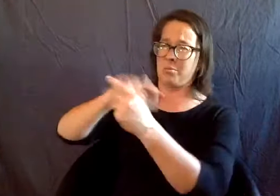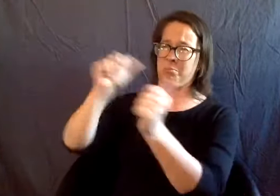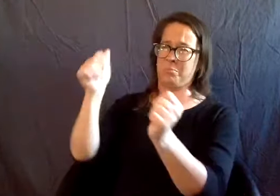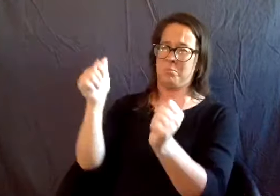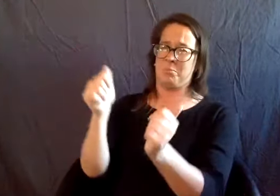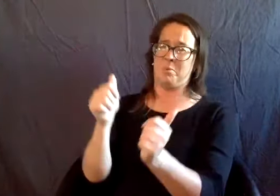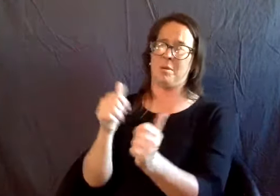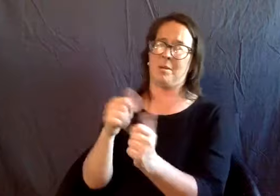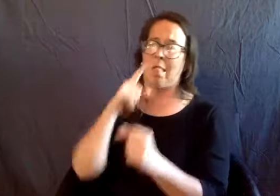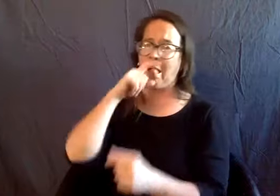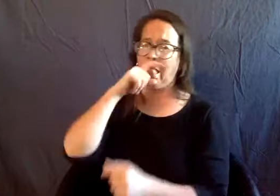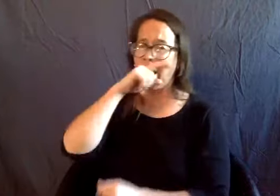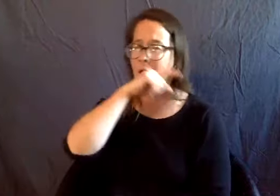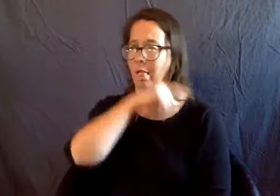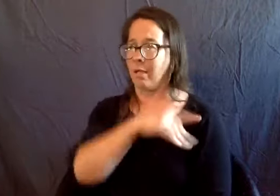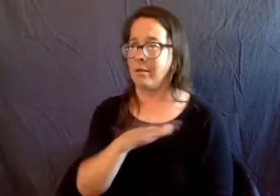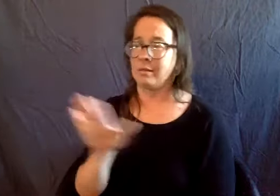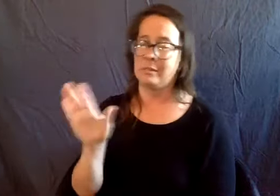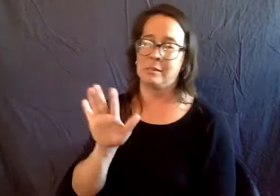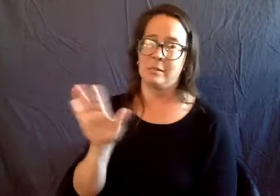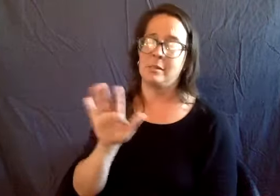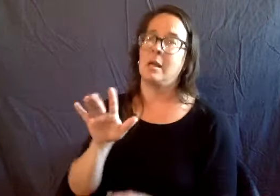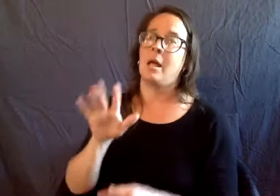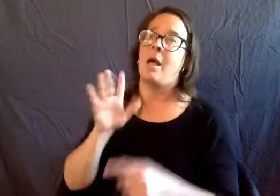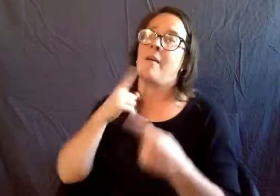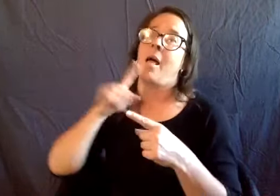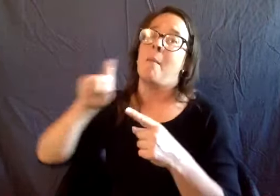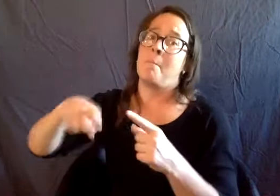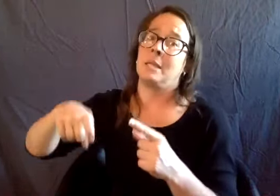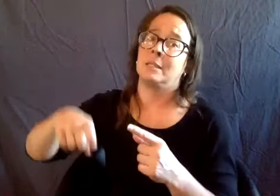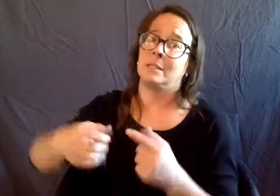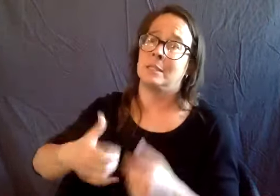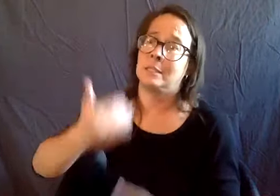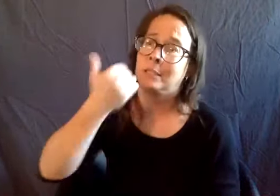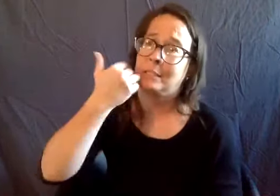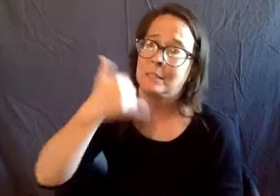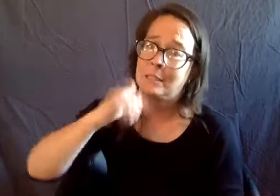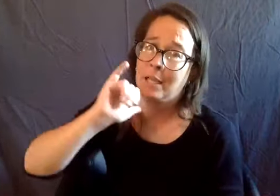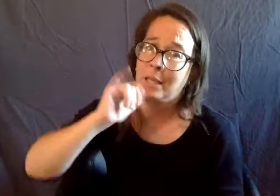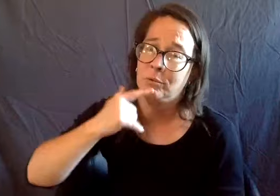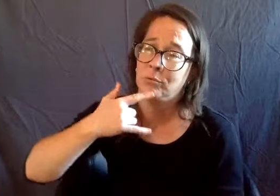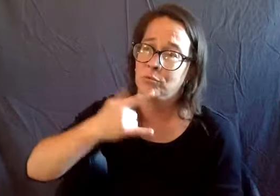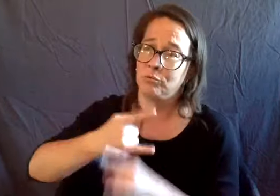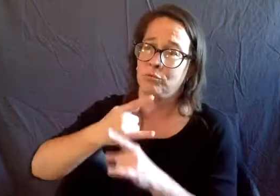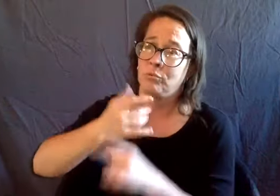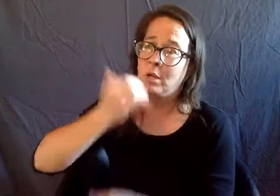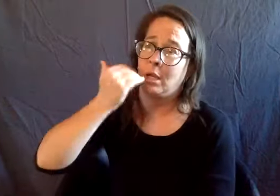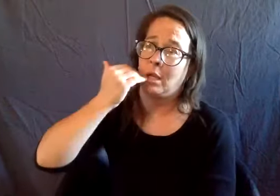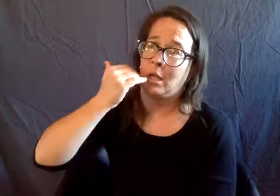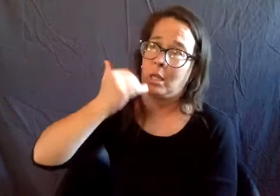me. And it takes a little while, but ultimately I must take a drink again. And I always do. I always do. That's my